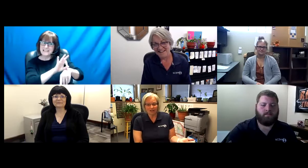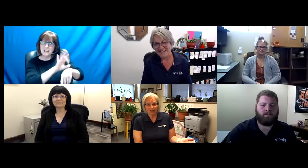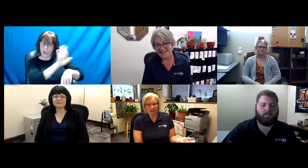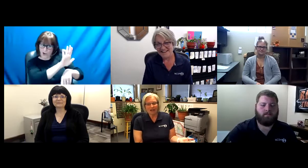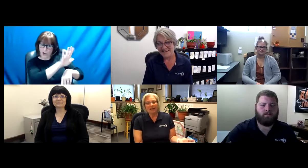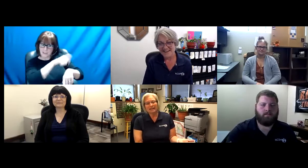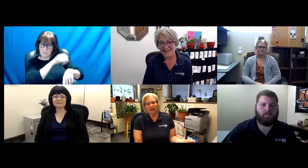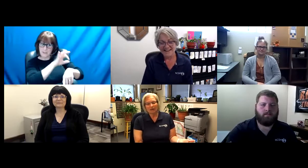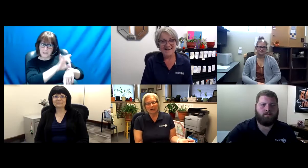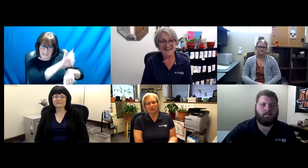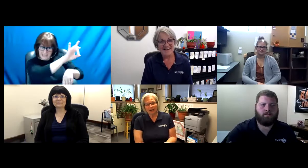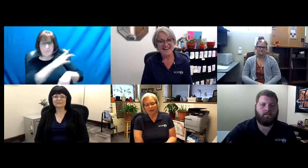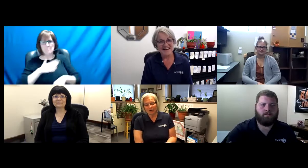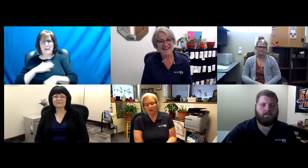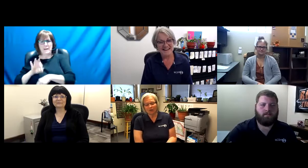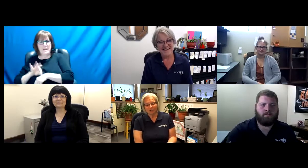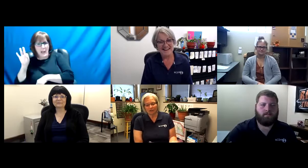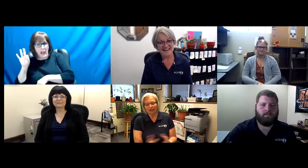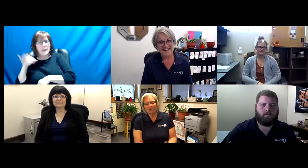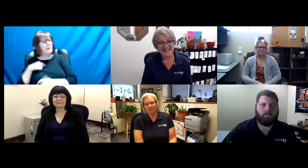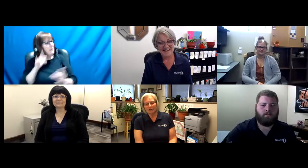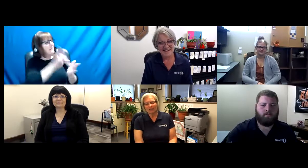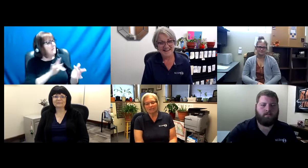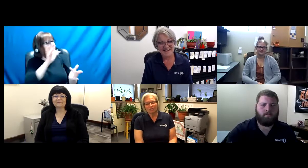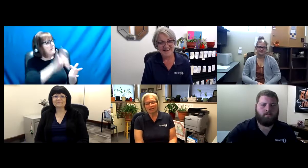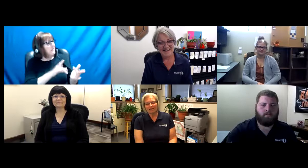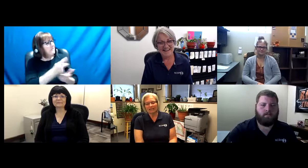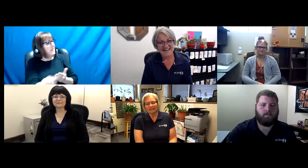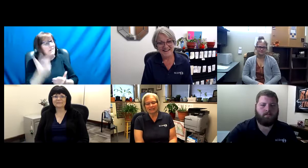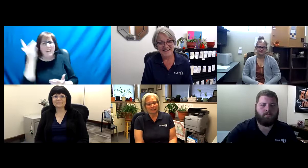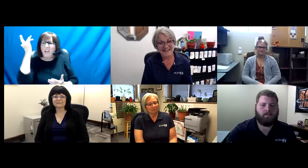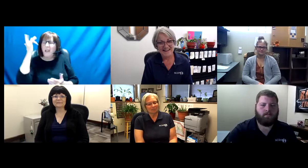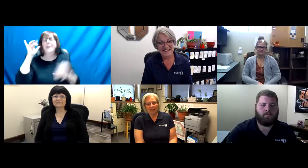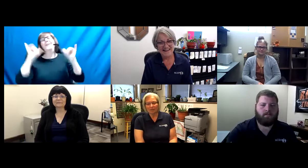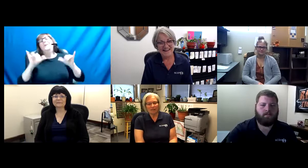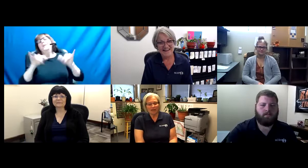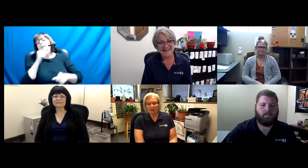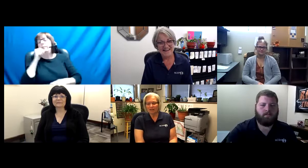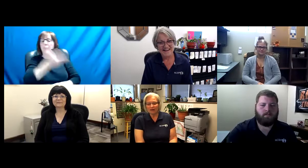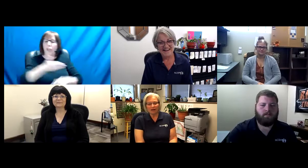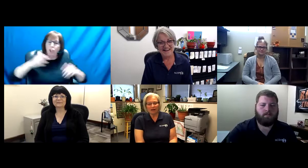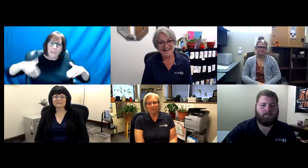our time. So I'm trying to get a hold of her. So it's just one of those things that You would think I would know better, but